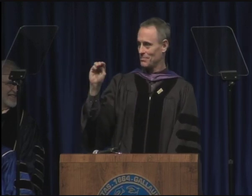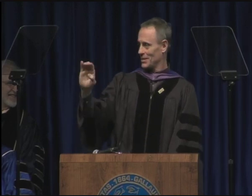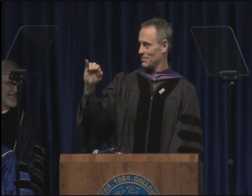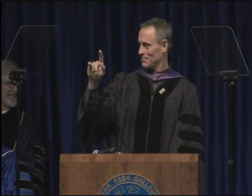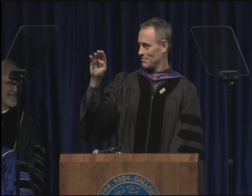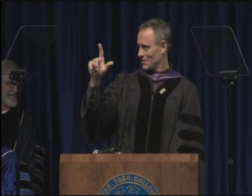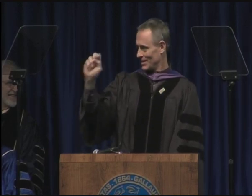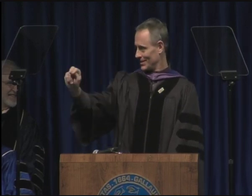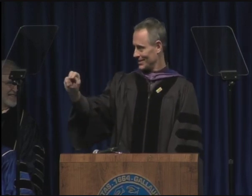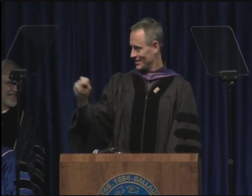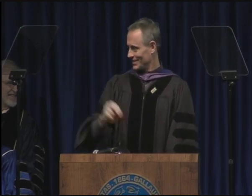Sarah McMillan.